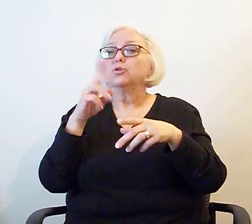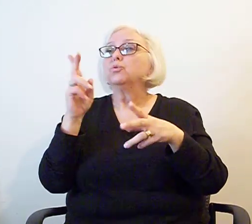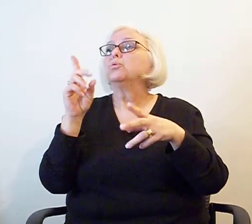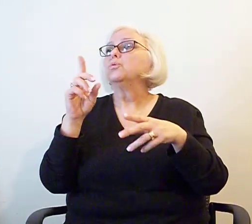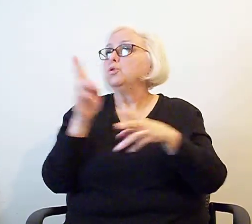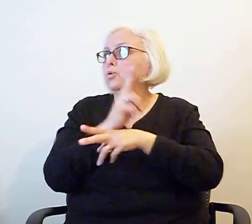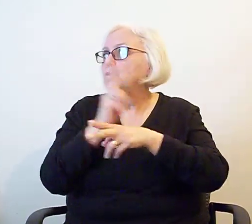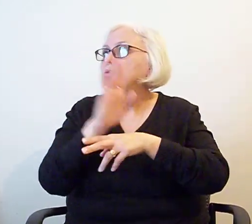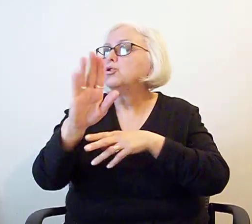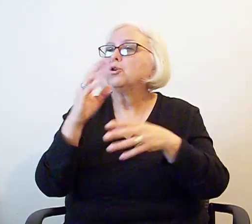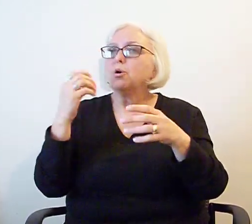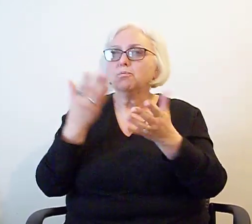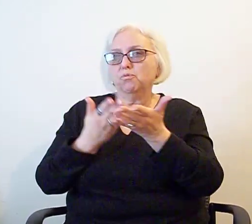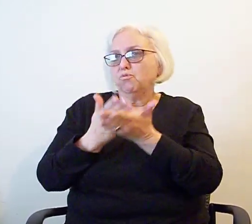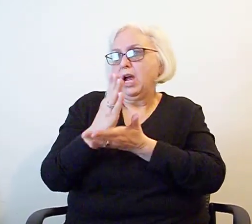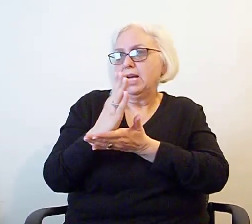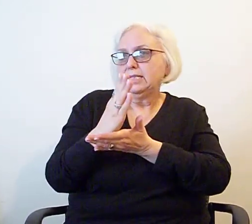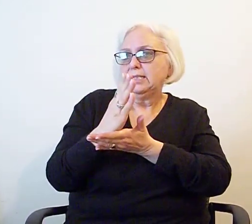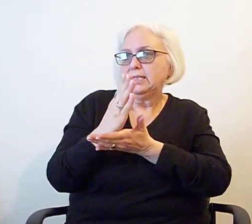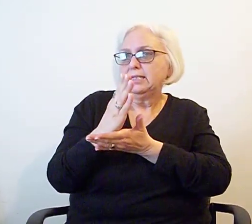as any citizen.